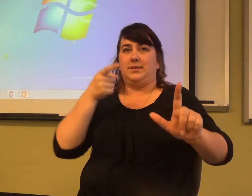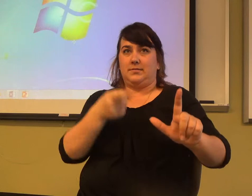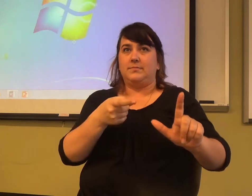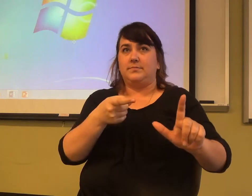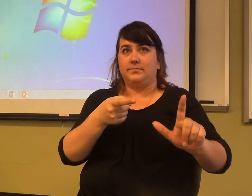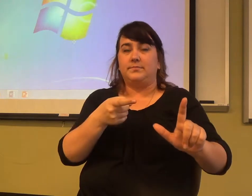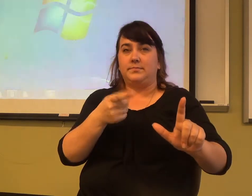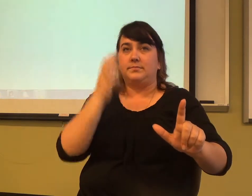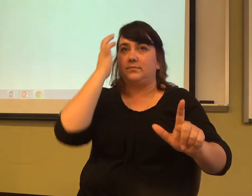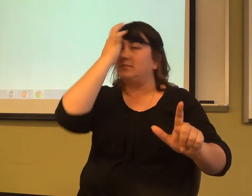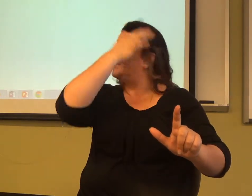So that's where I'm going to start.